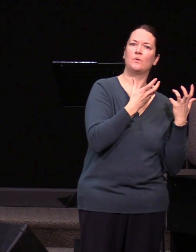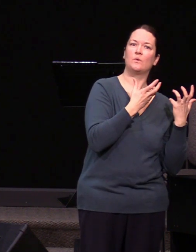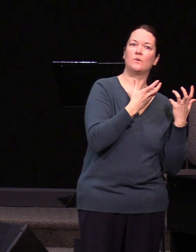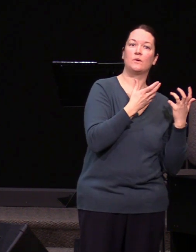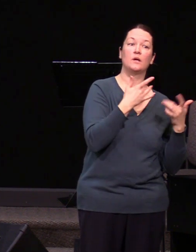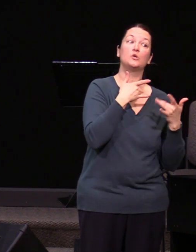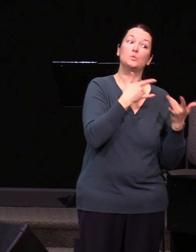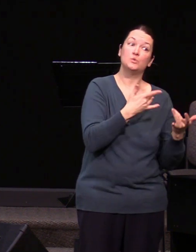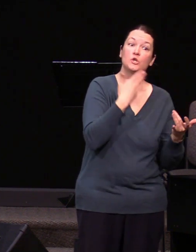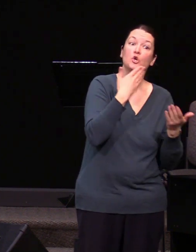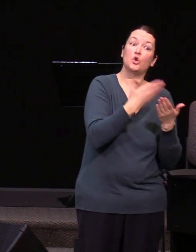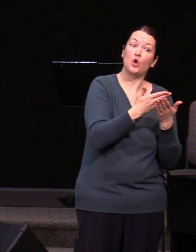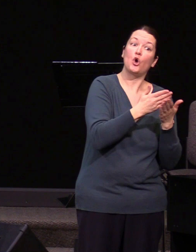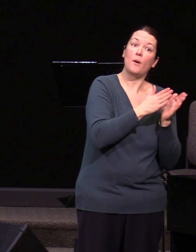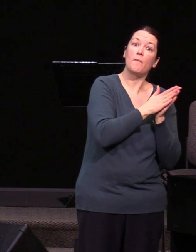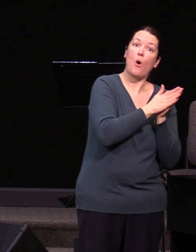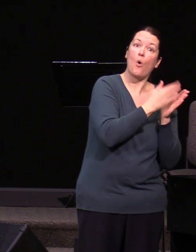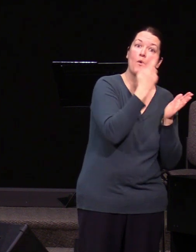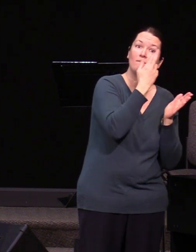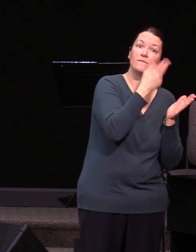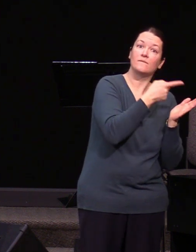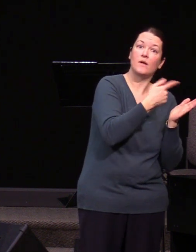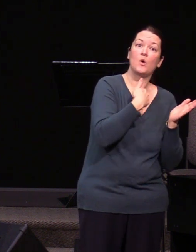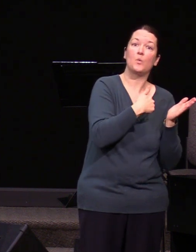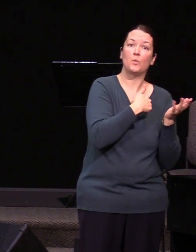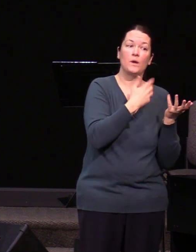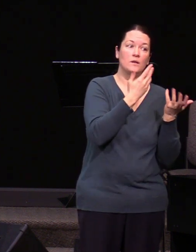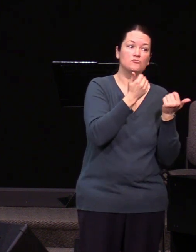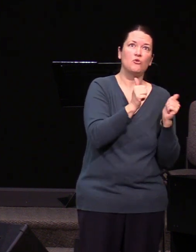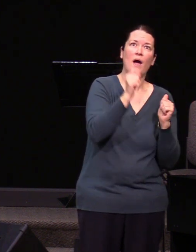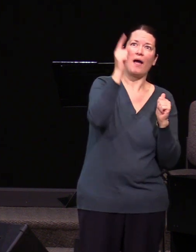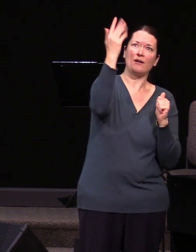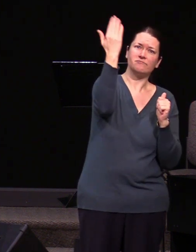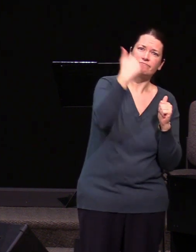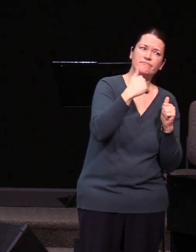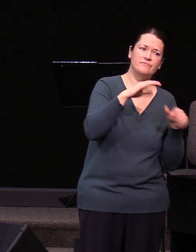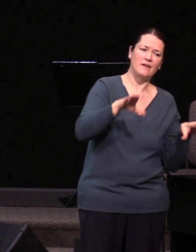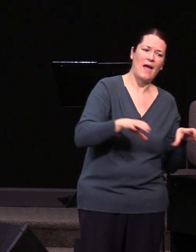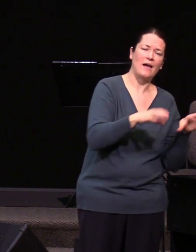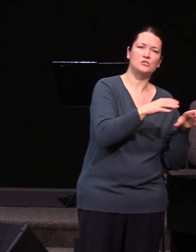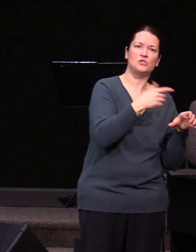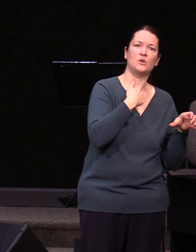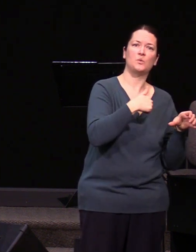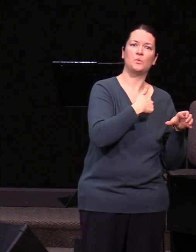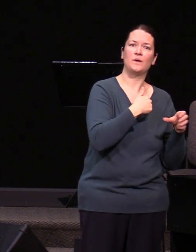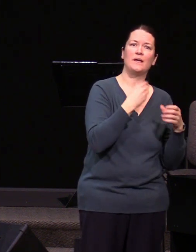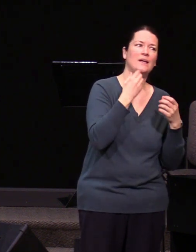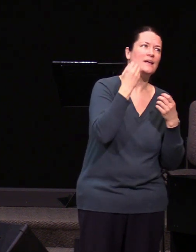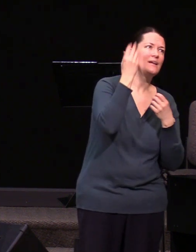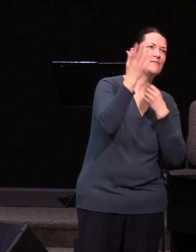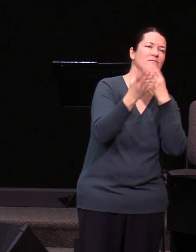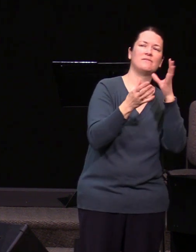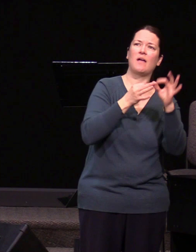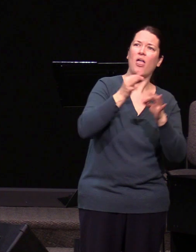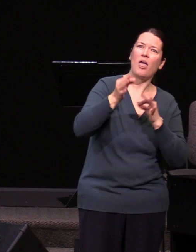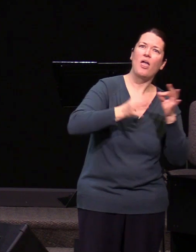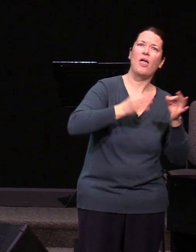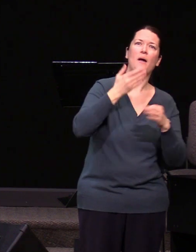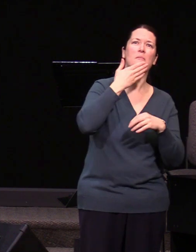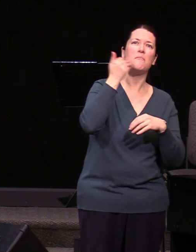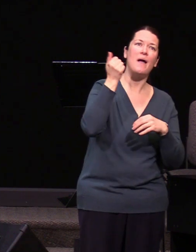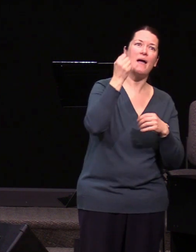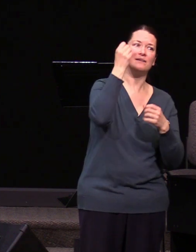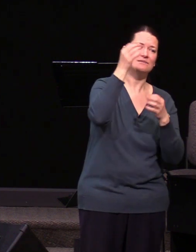with good motives, we try to usher in the action of God. We give our most, best, compelling case, betraying